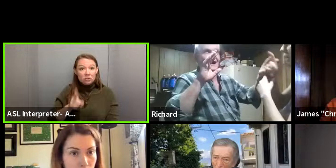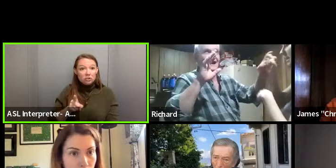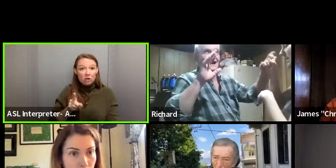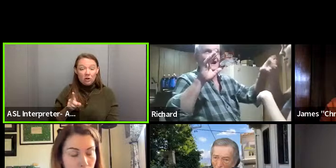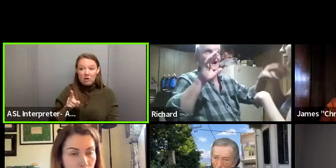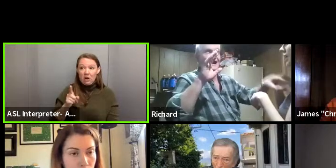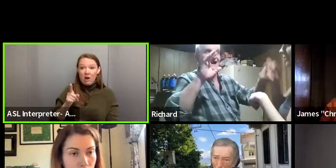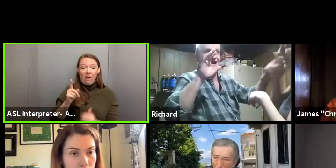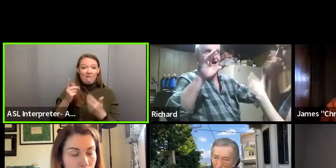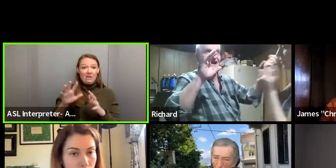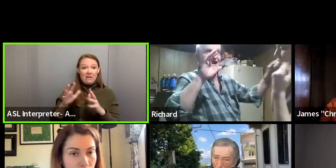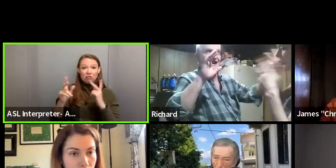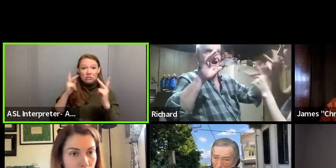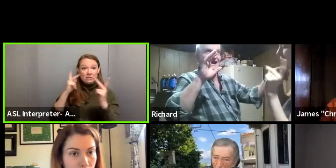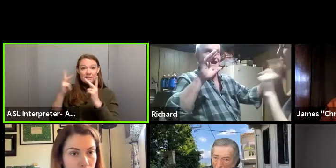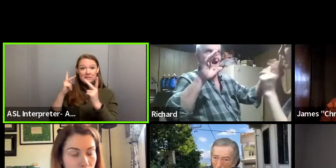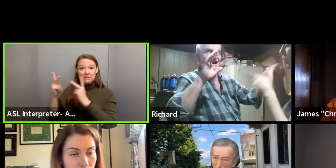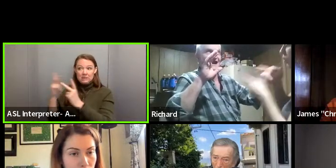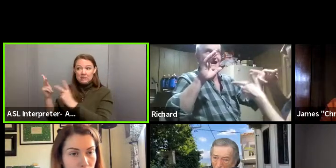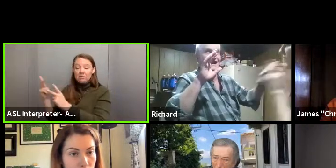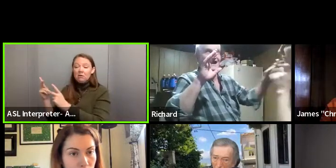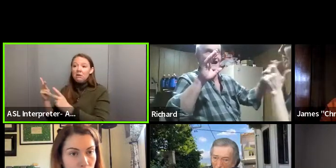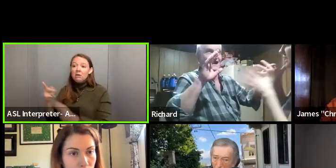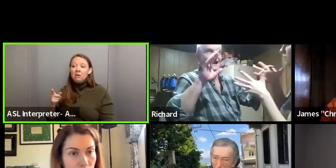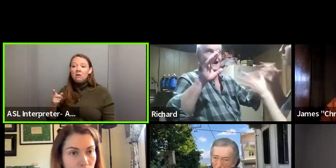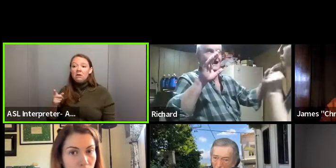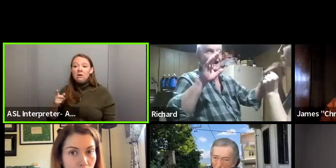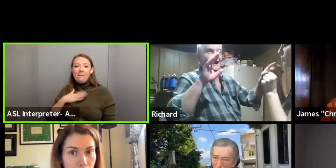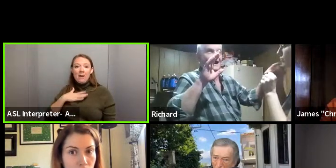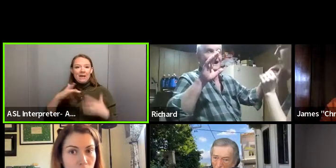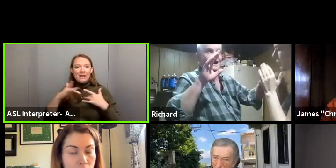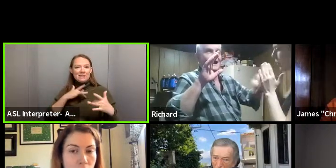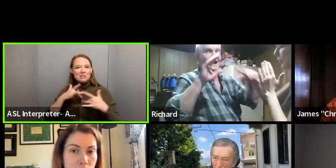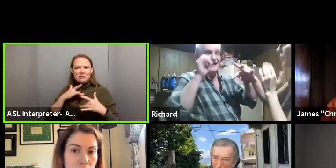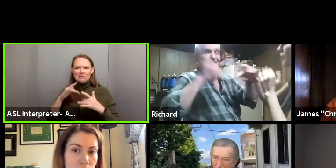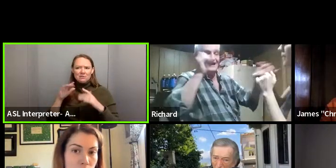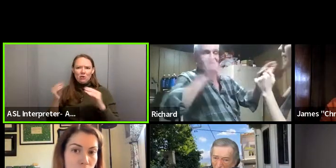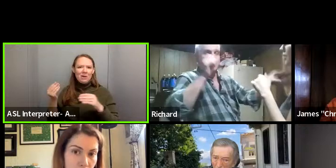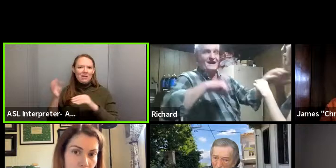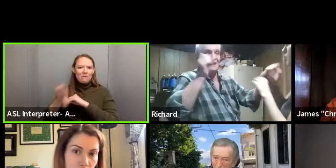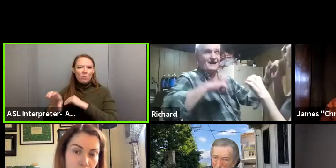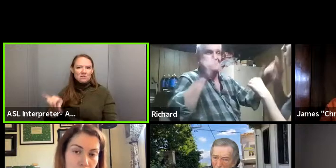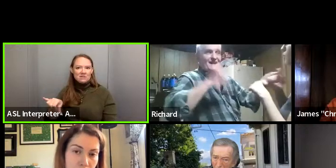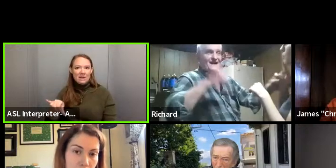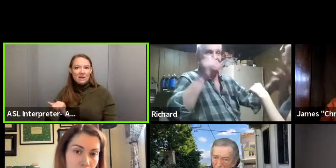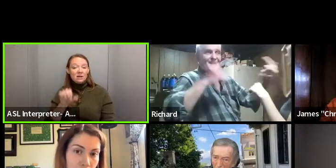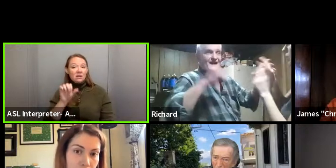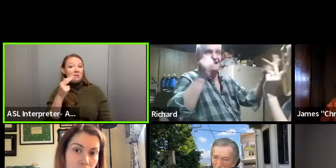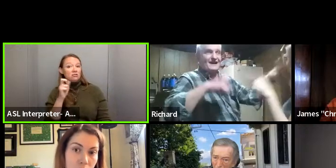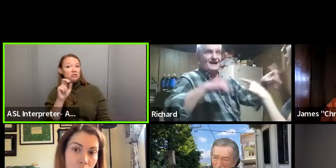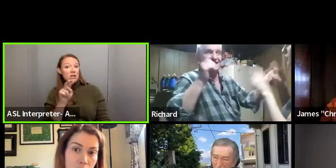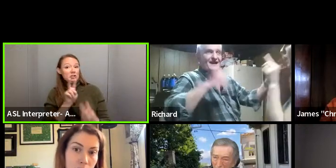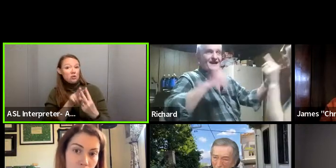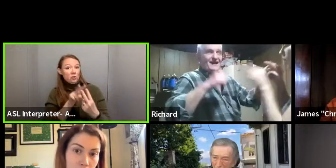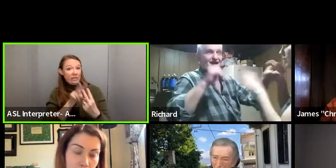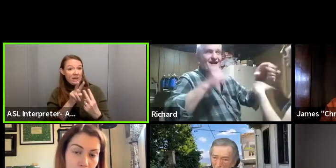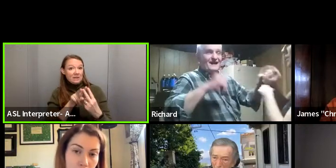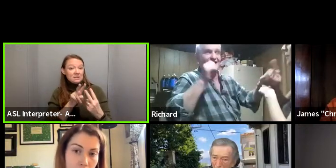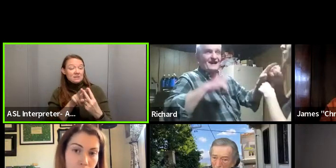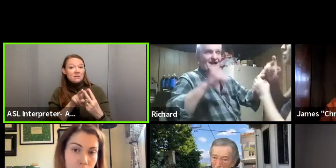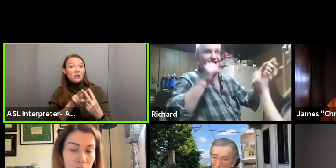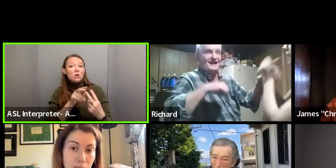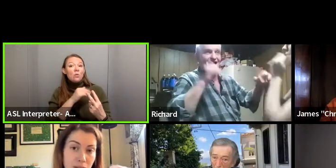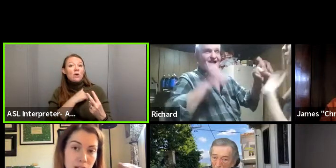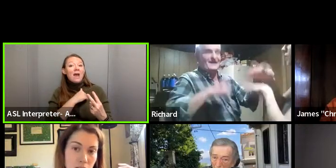much. And my concern is that there's no real enforcement of that. So two things. One is that there is an